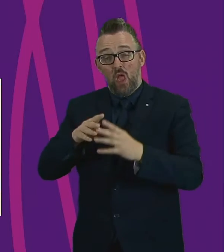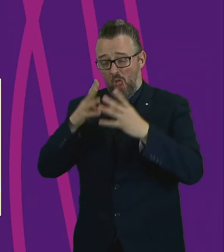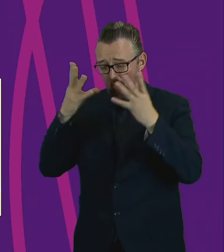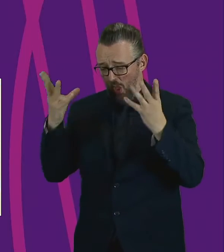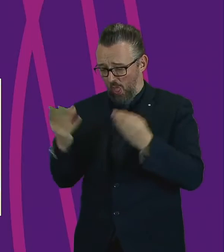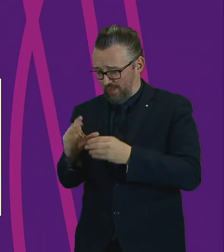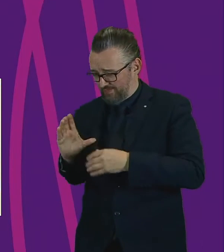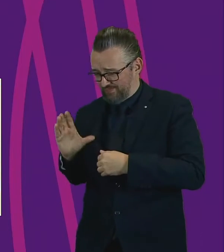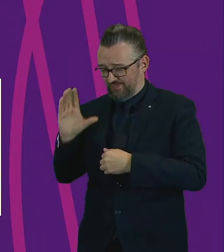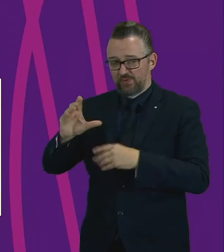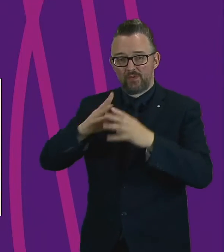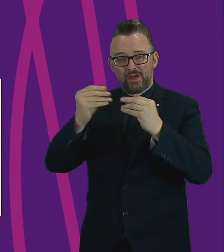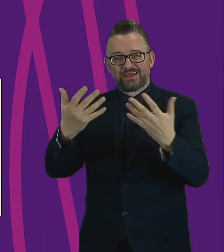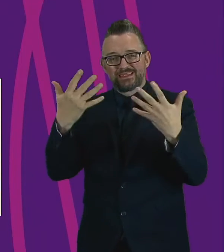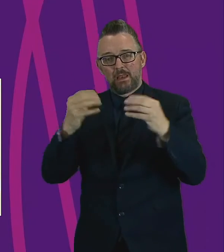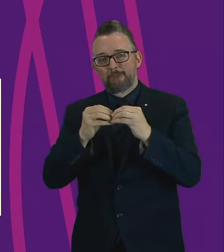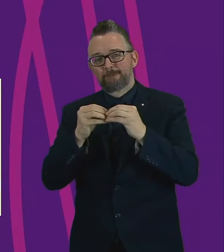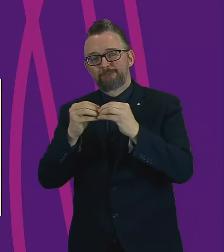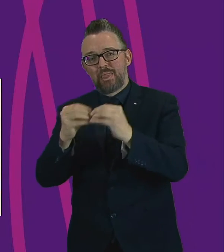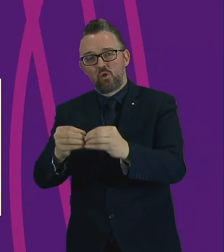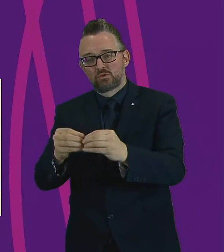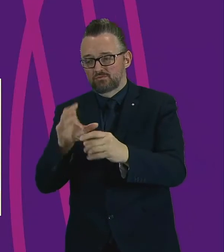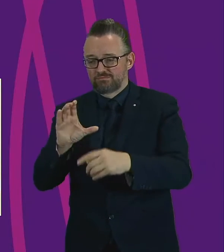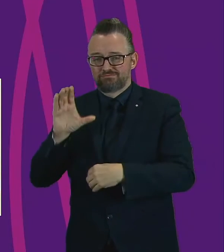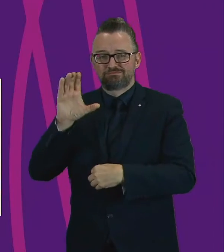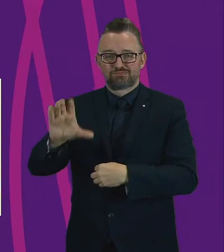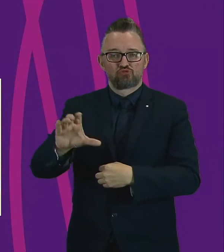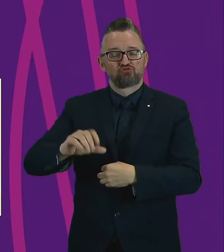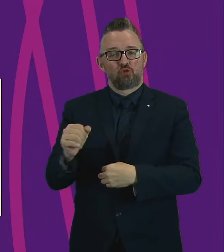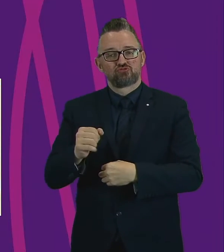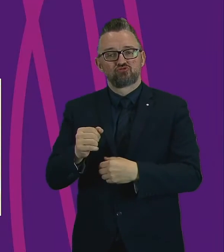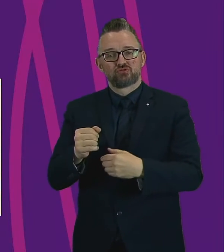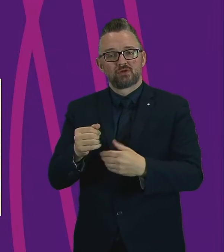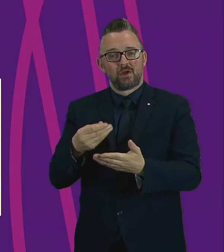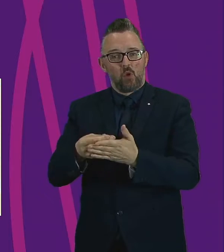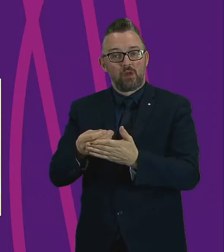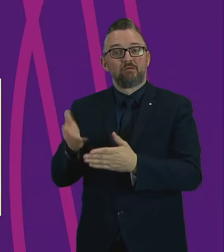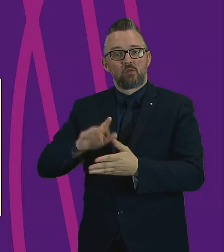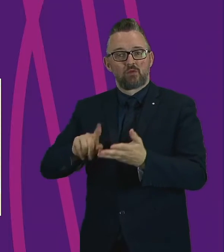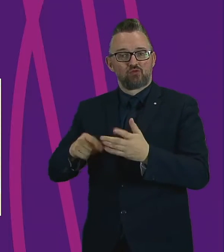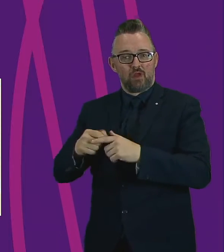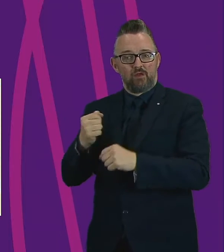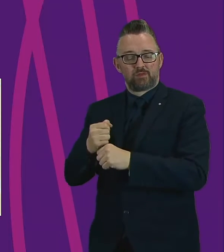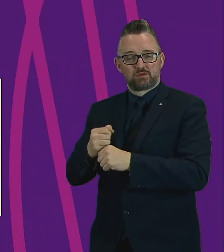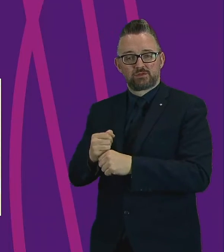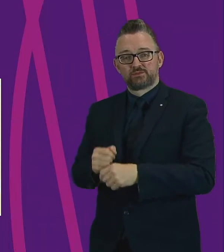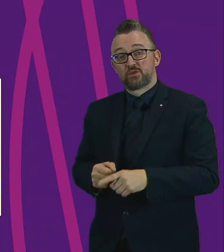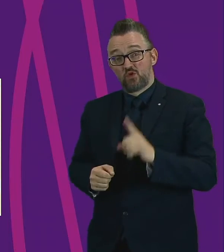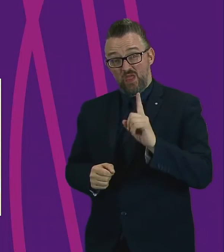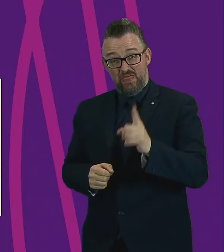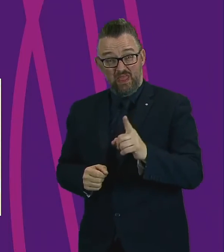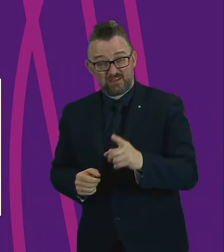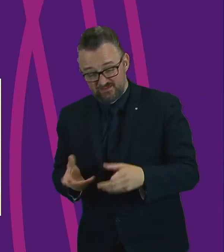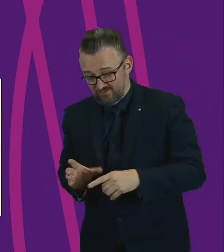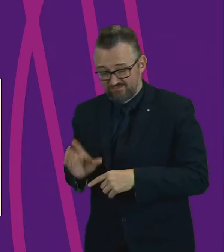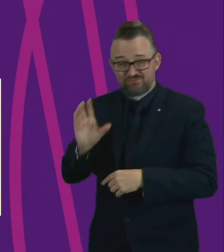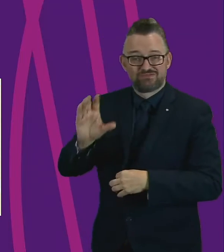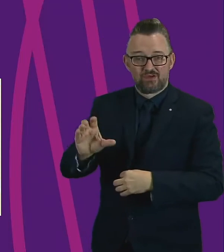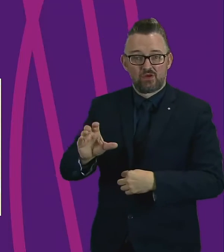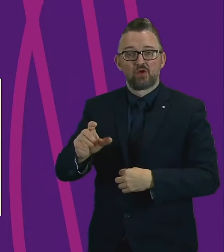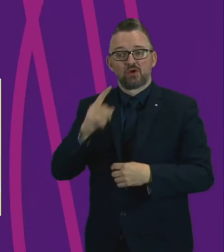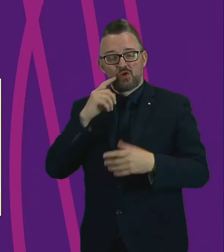to a £10 billion investment into the Scottish economy. The effectiveness of these measures can be seen in